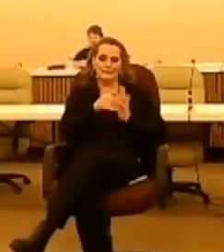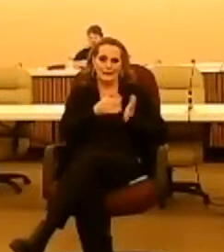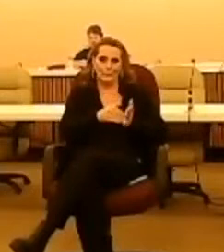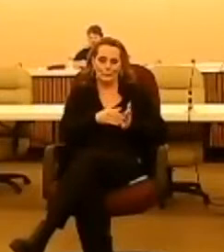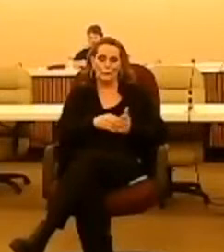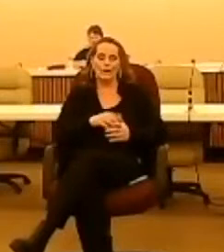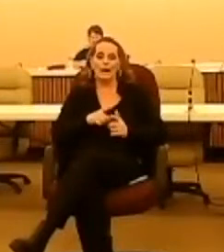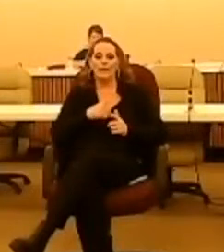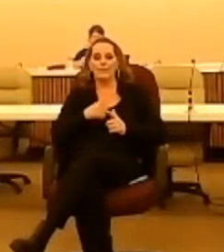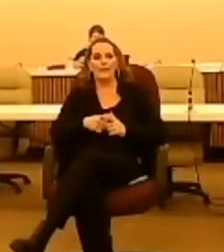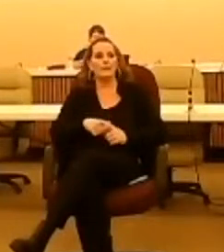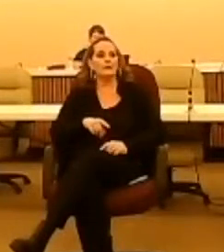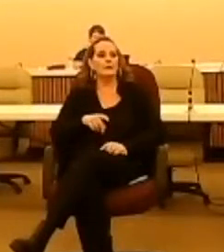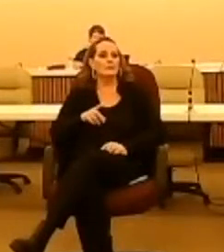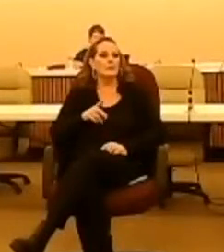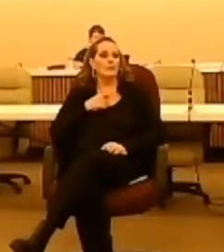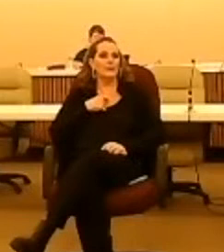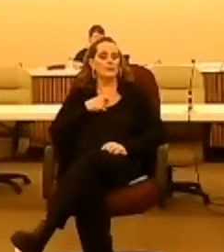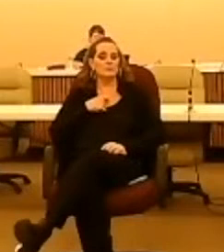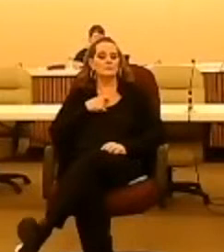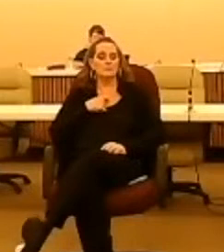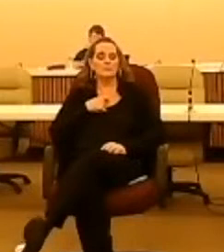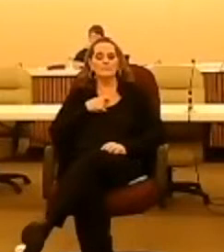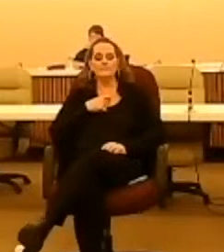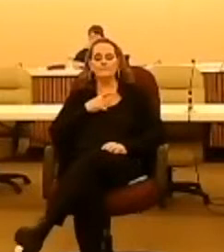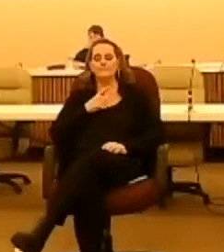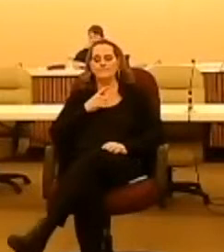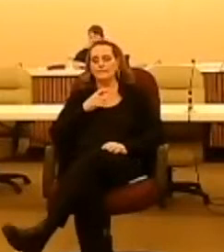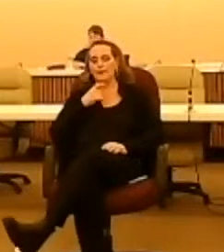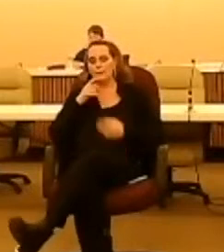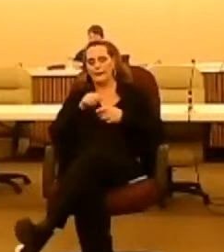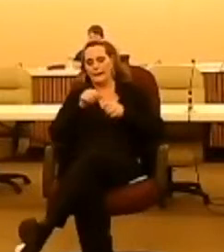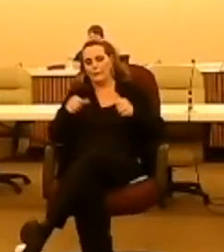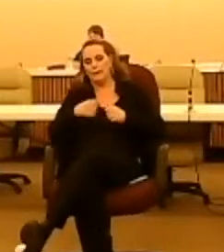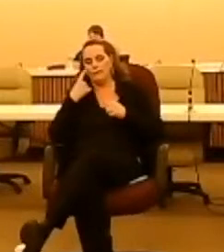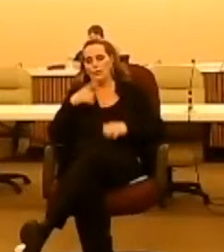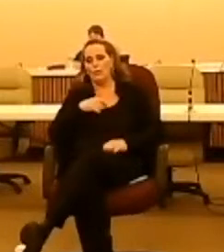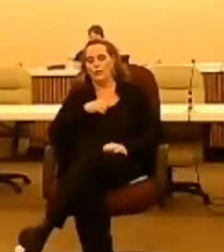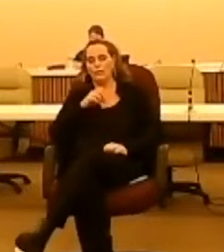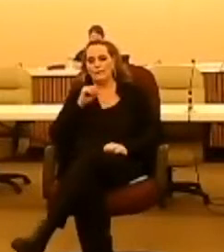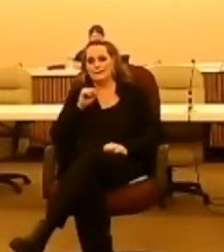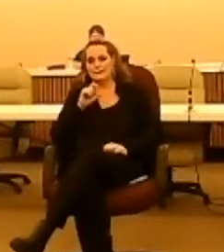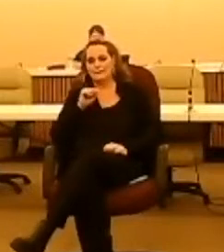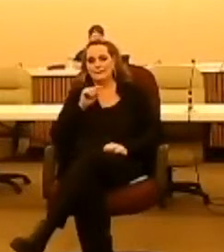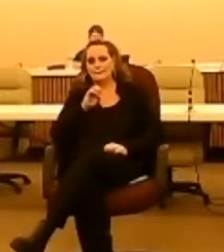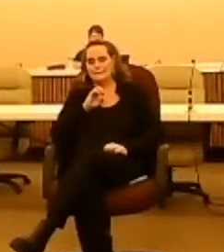also, there's a staging area for all the steel as they start to erect the